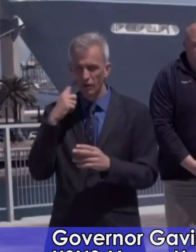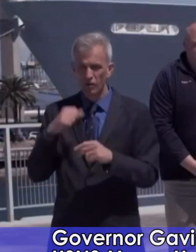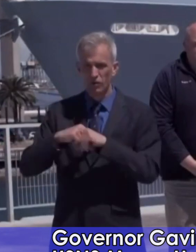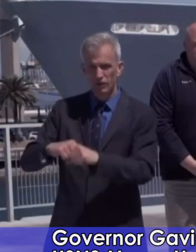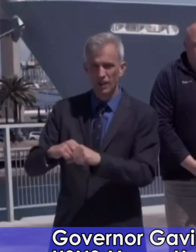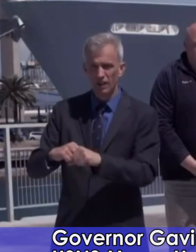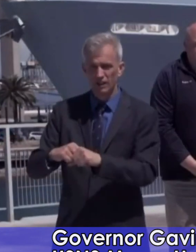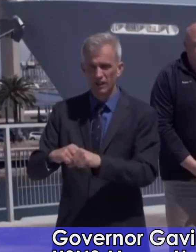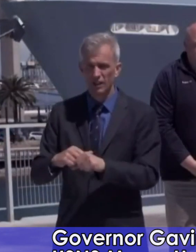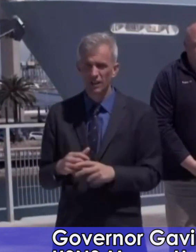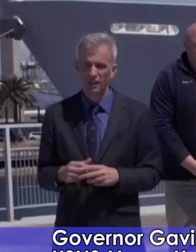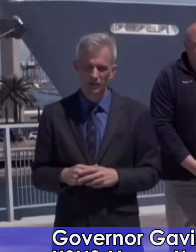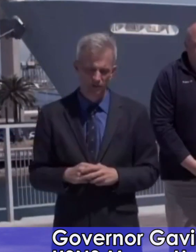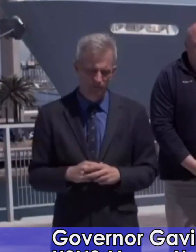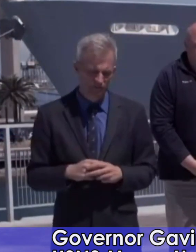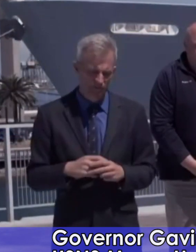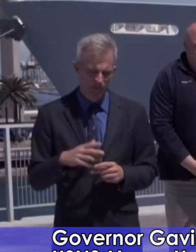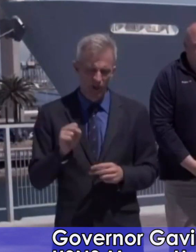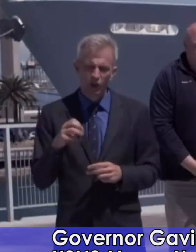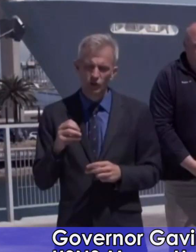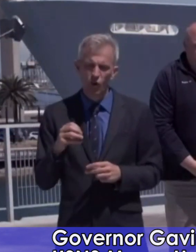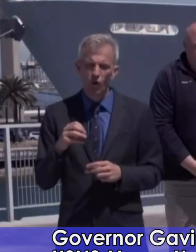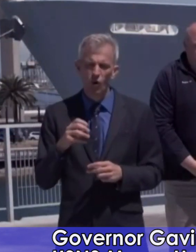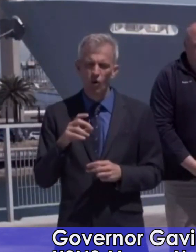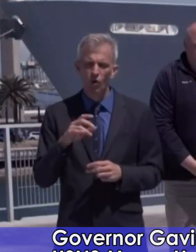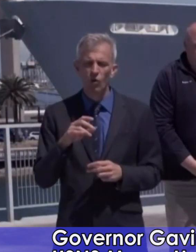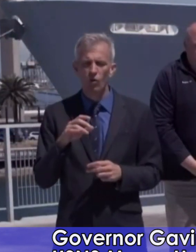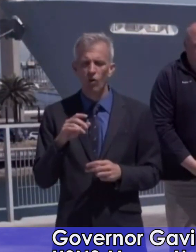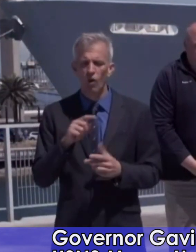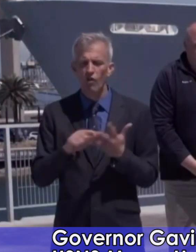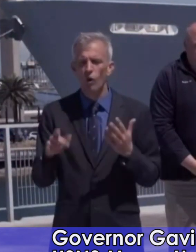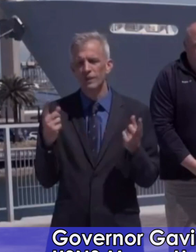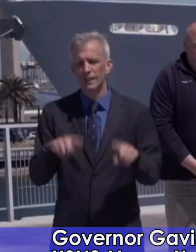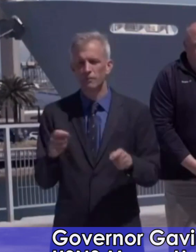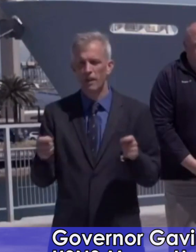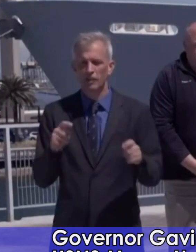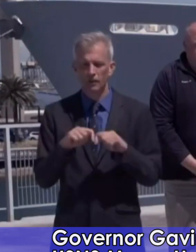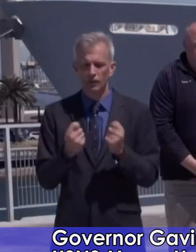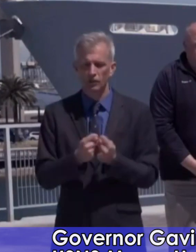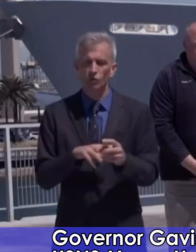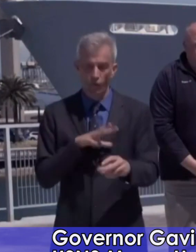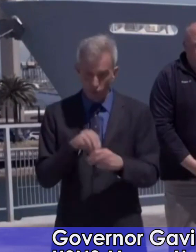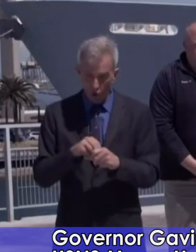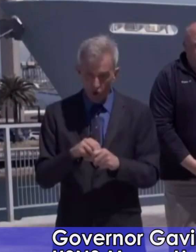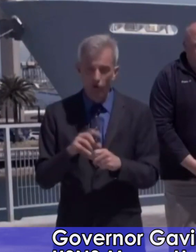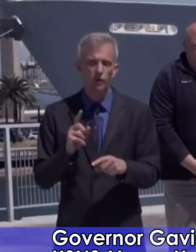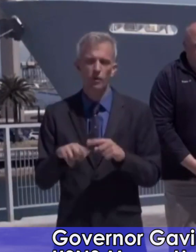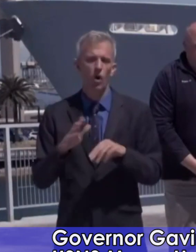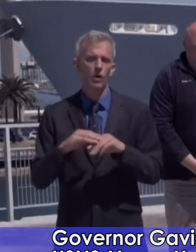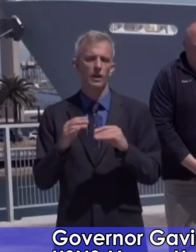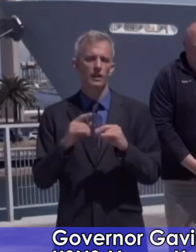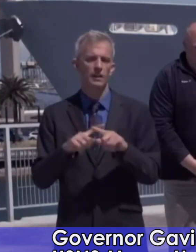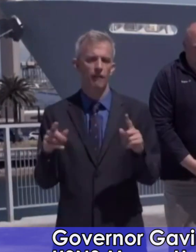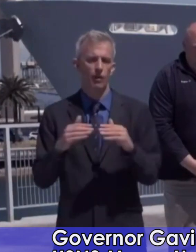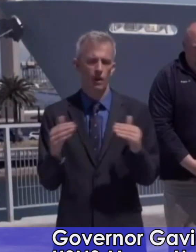So they're engaged, but at a different level at this time, and we'll engage them more as we need them.